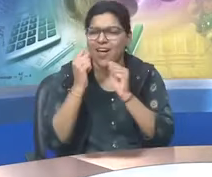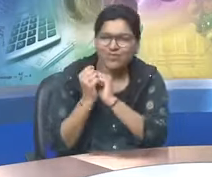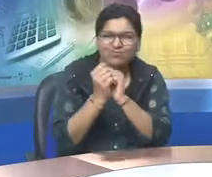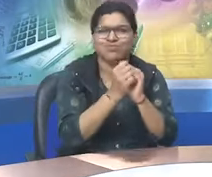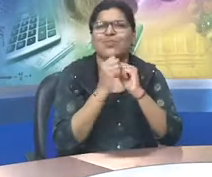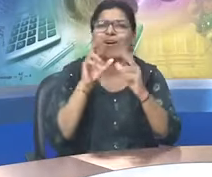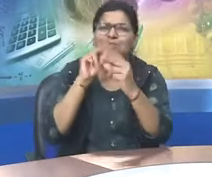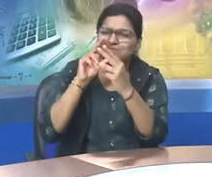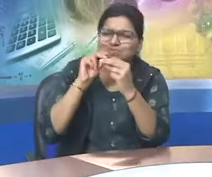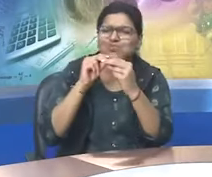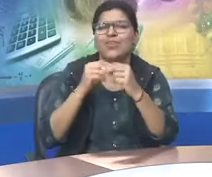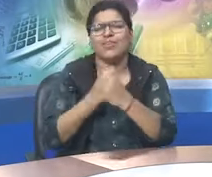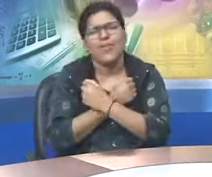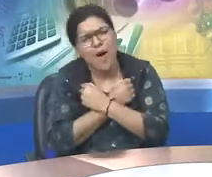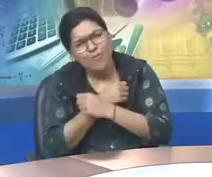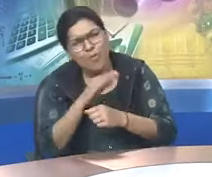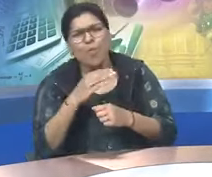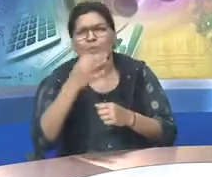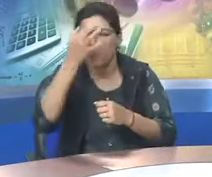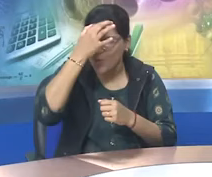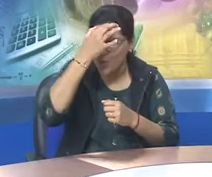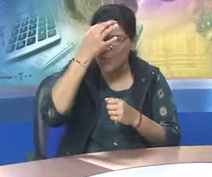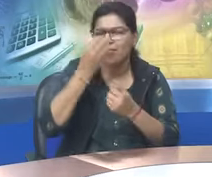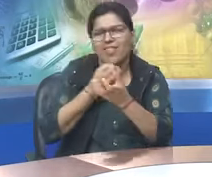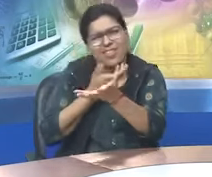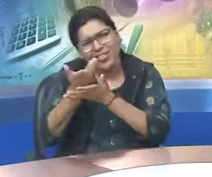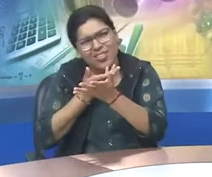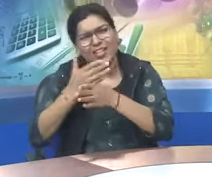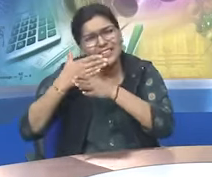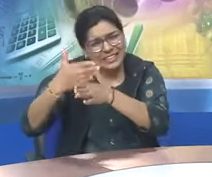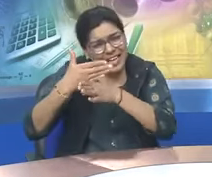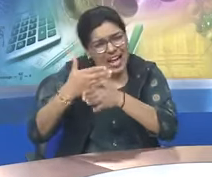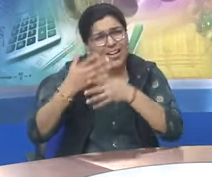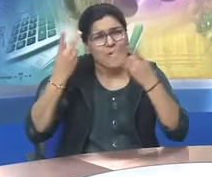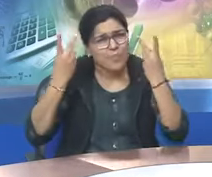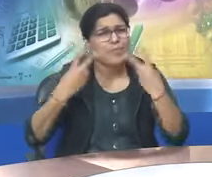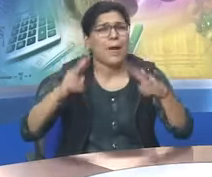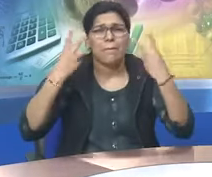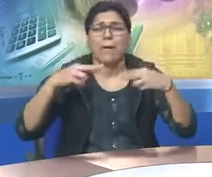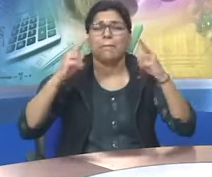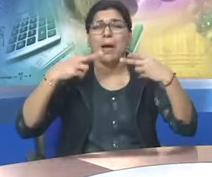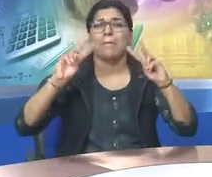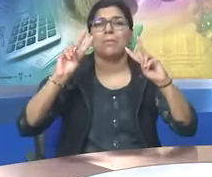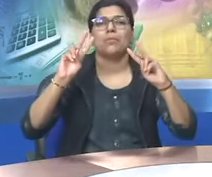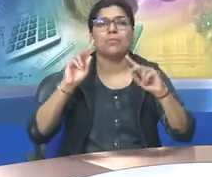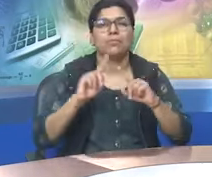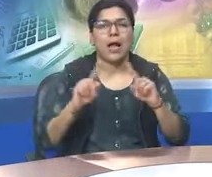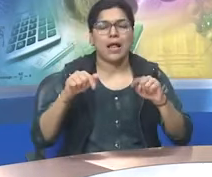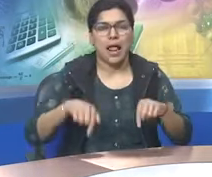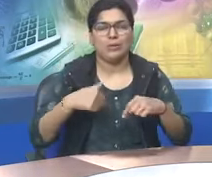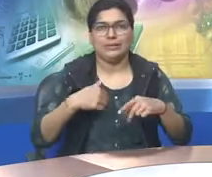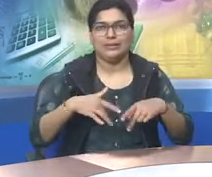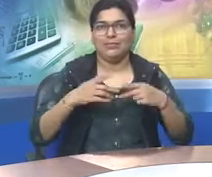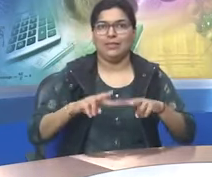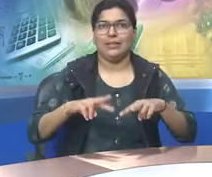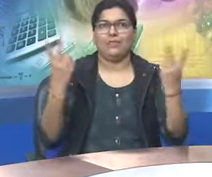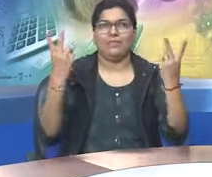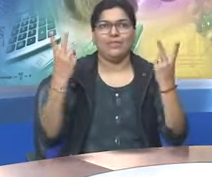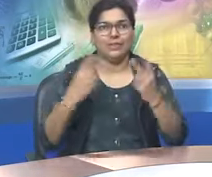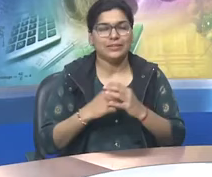She thinks of going there and to peer through the window of that house and to listen to that frozen air